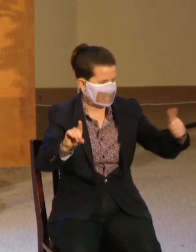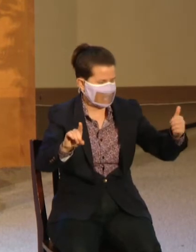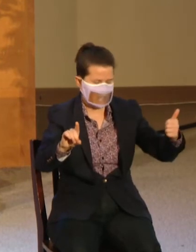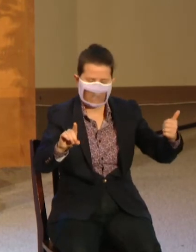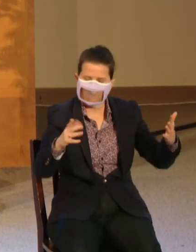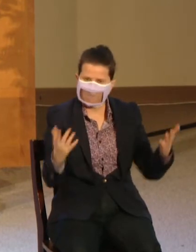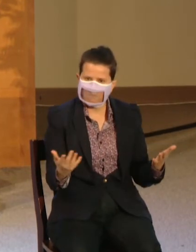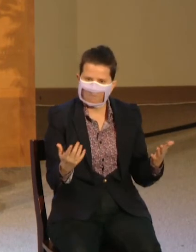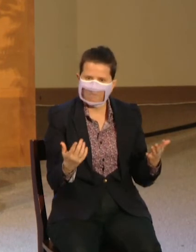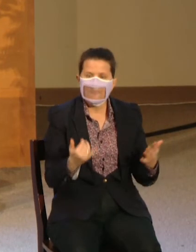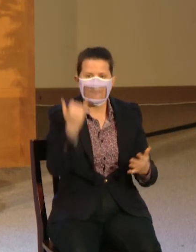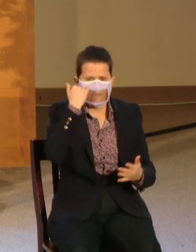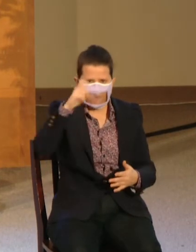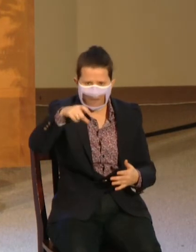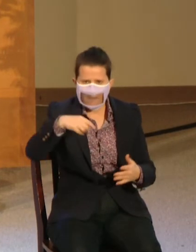probably not a 10.